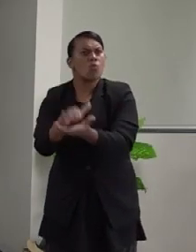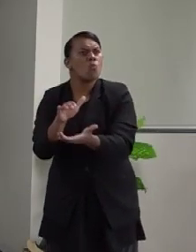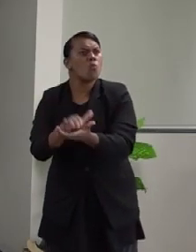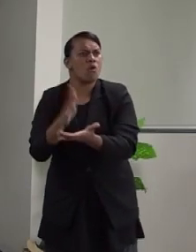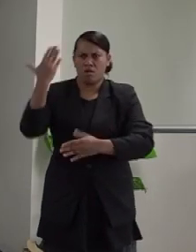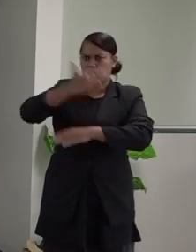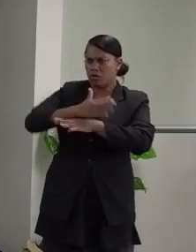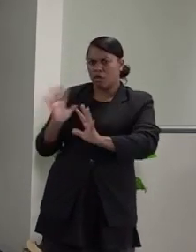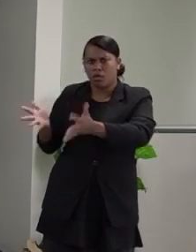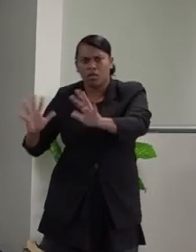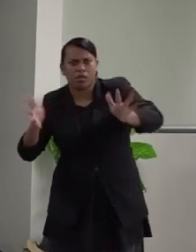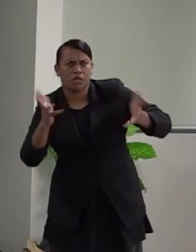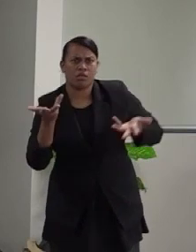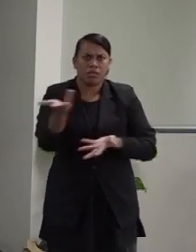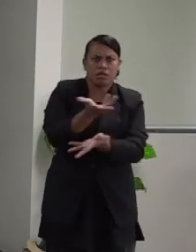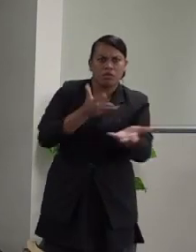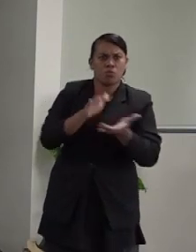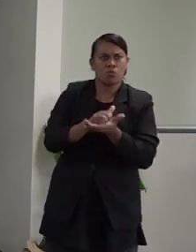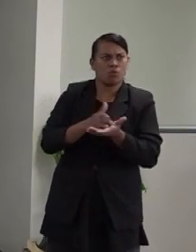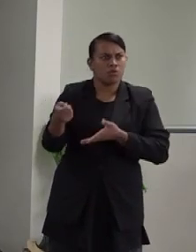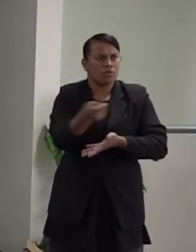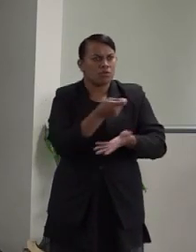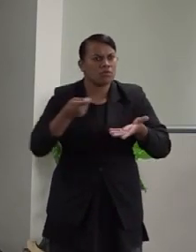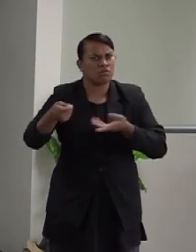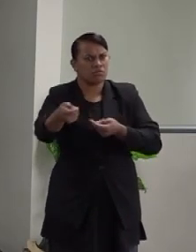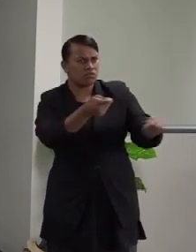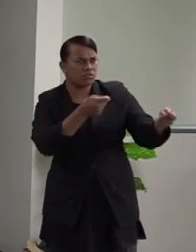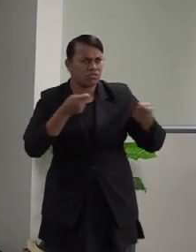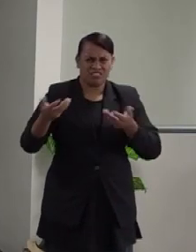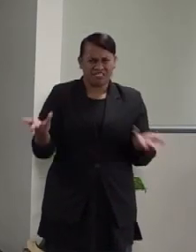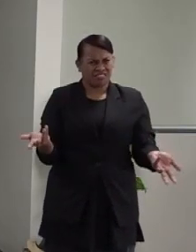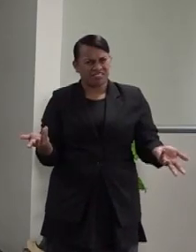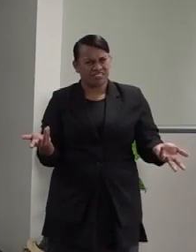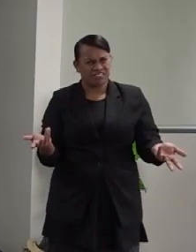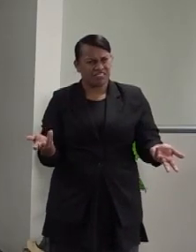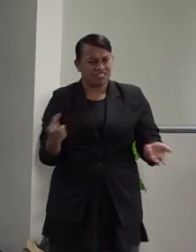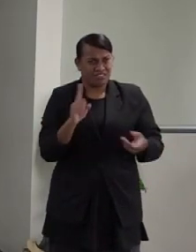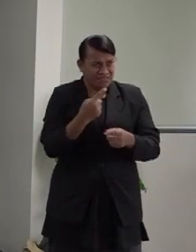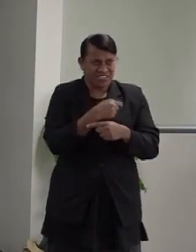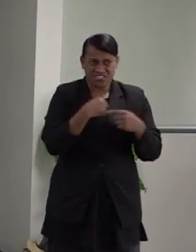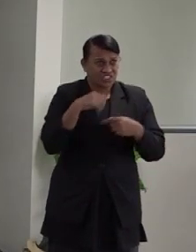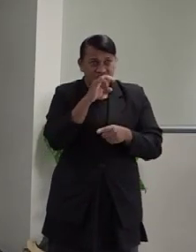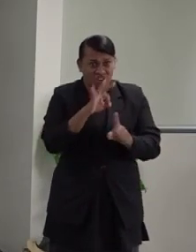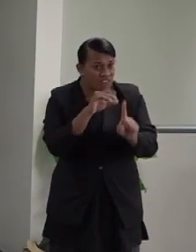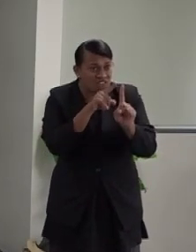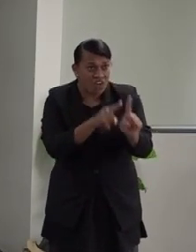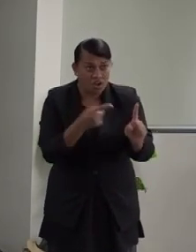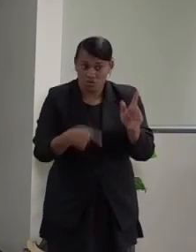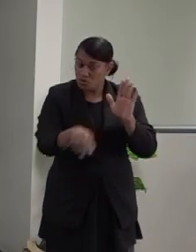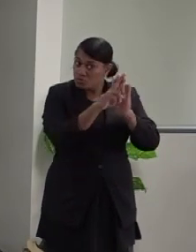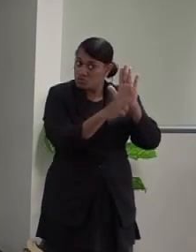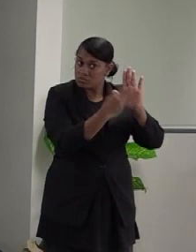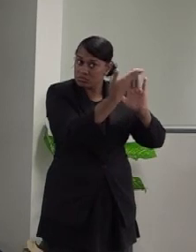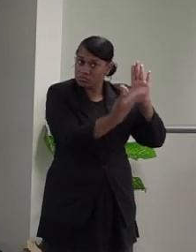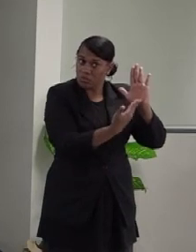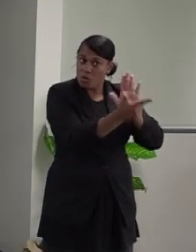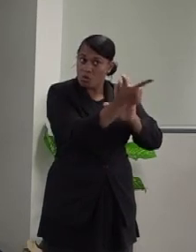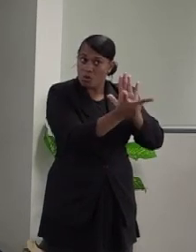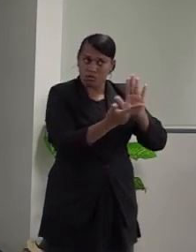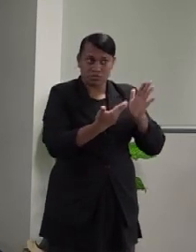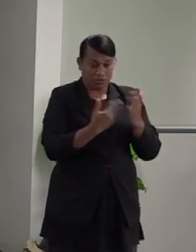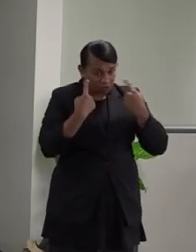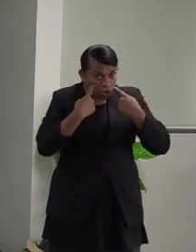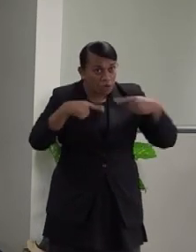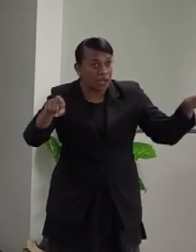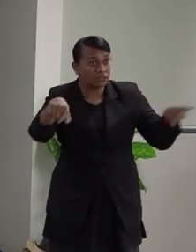area. To those not following our instructions, I have to ask, is this a joke